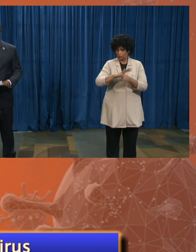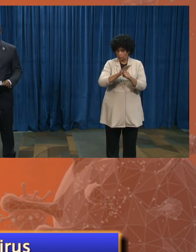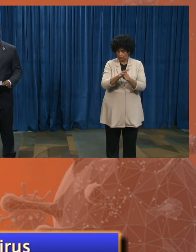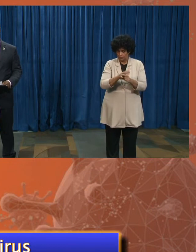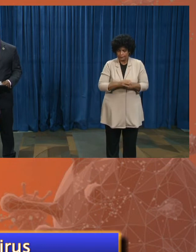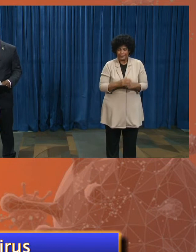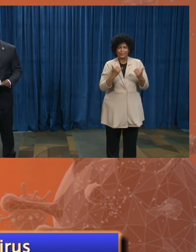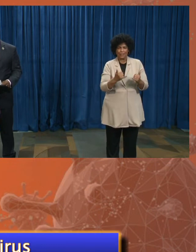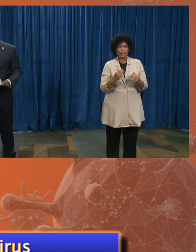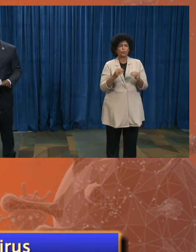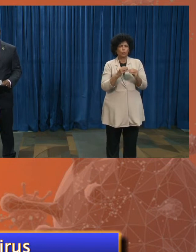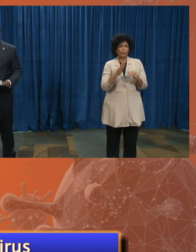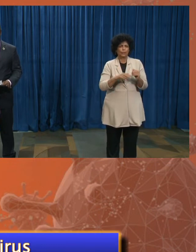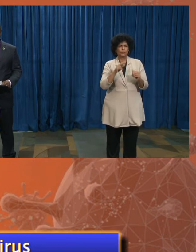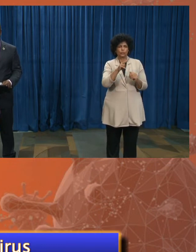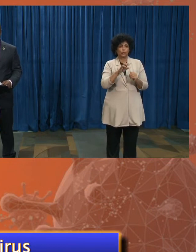over